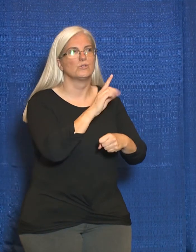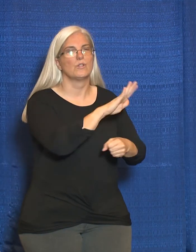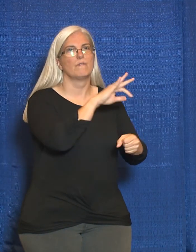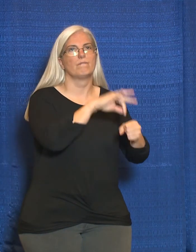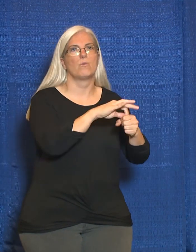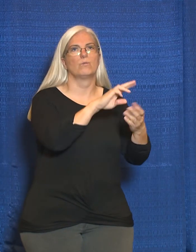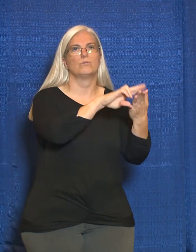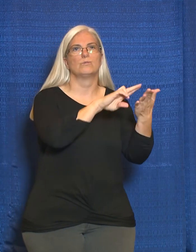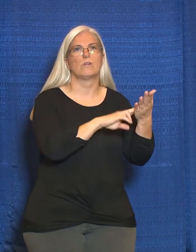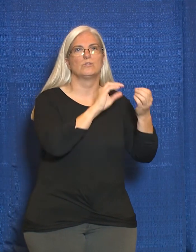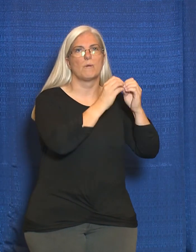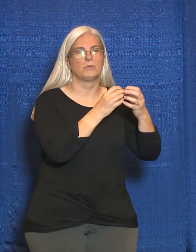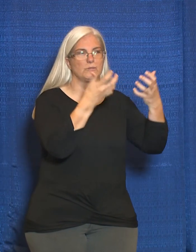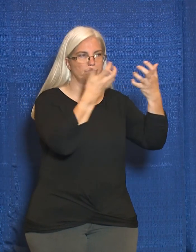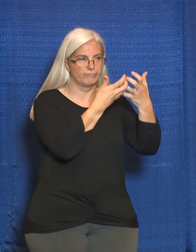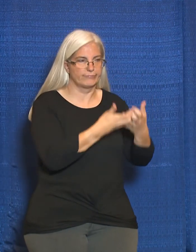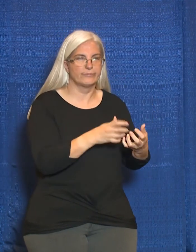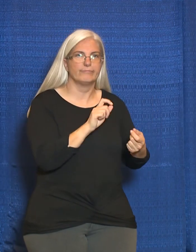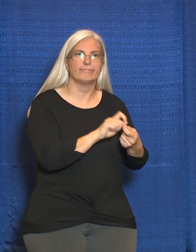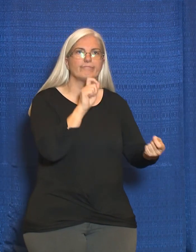numbers.